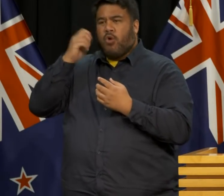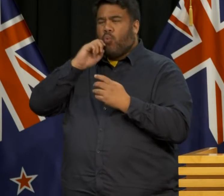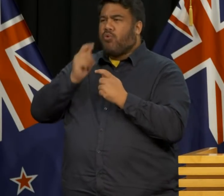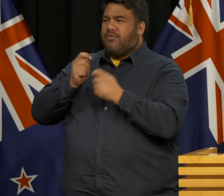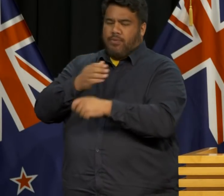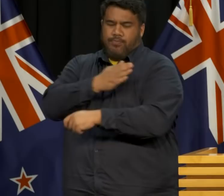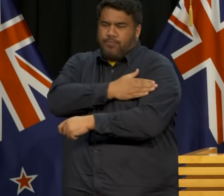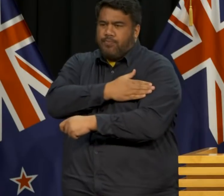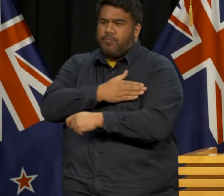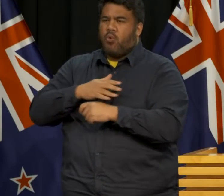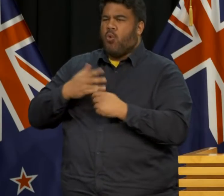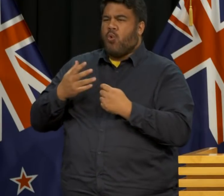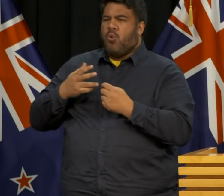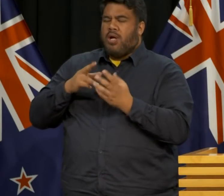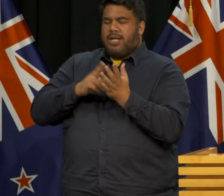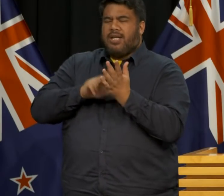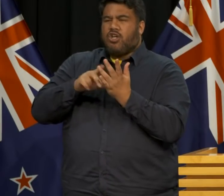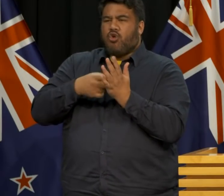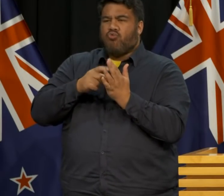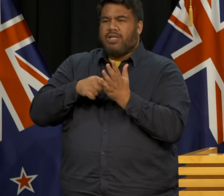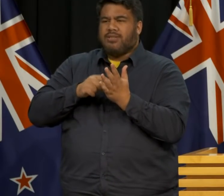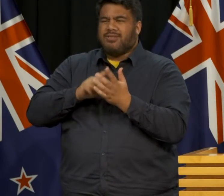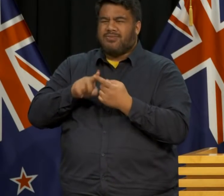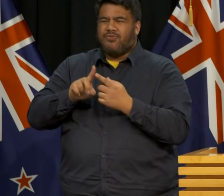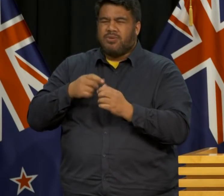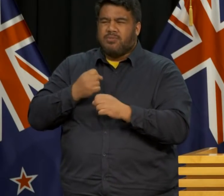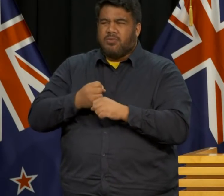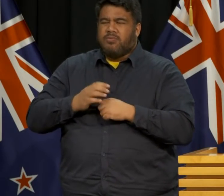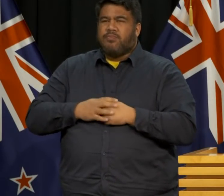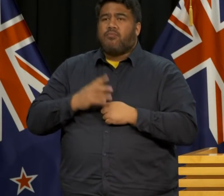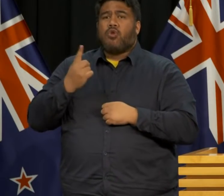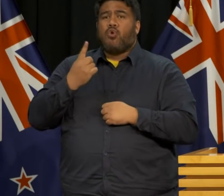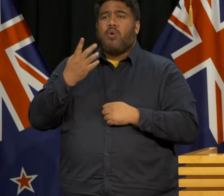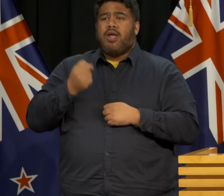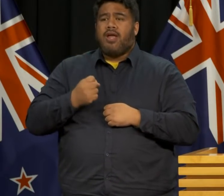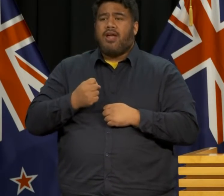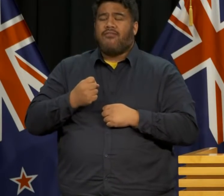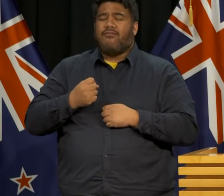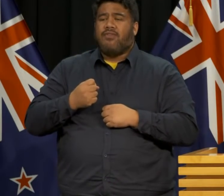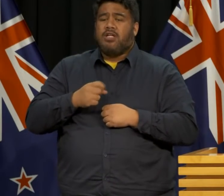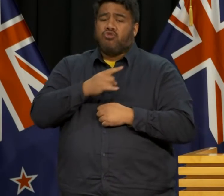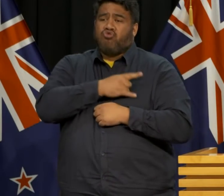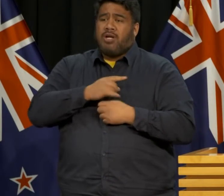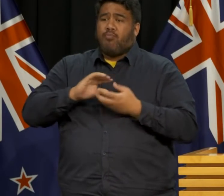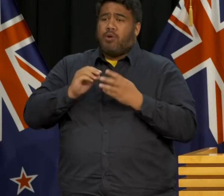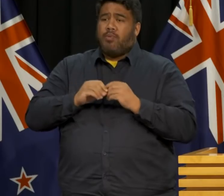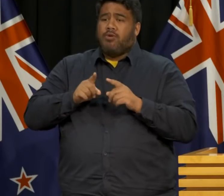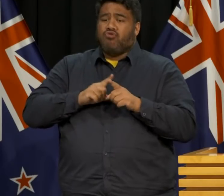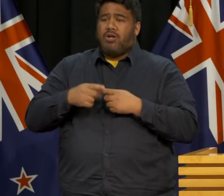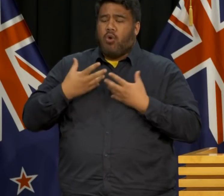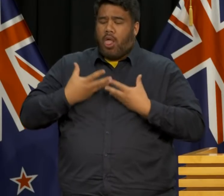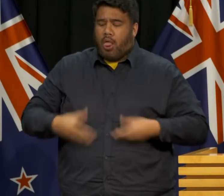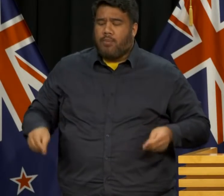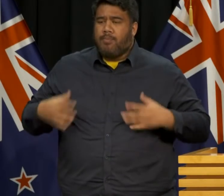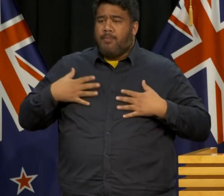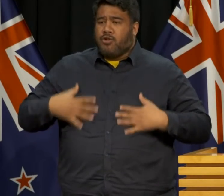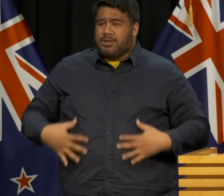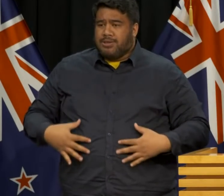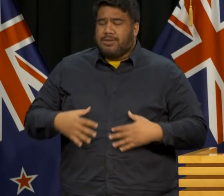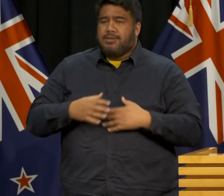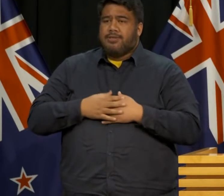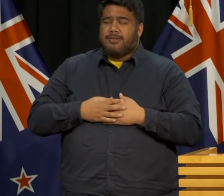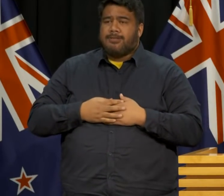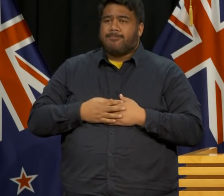whatever the product is that they're using for that. People who have withdrawal issues from whatever the substances, there are ways